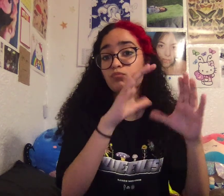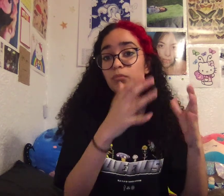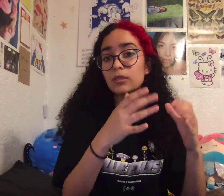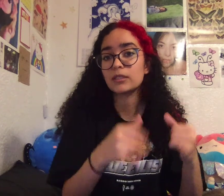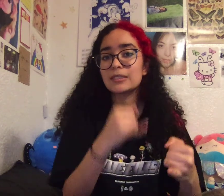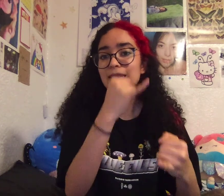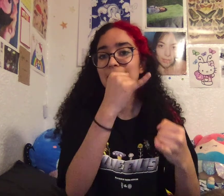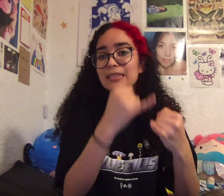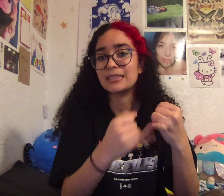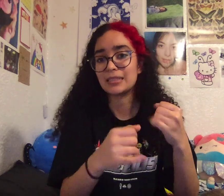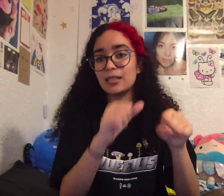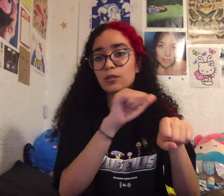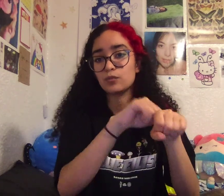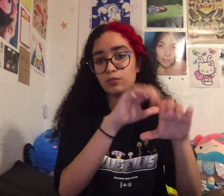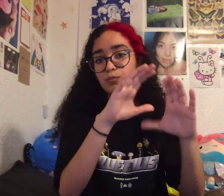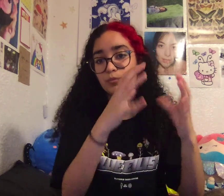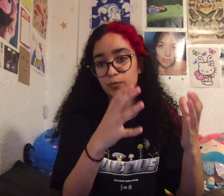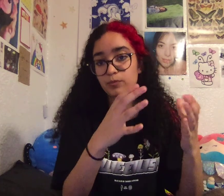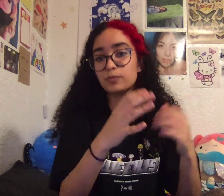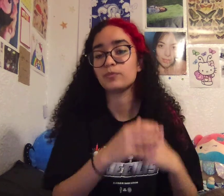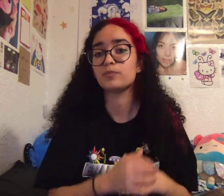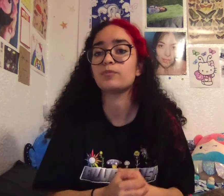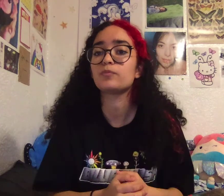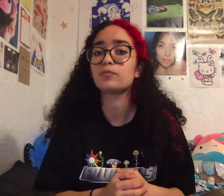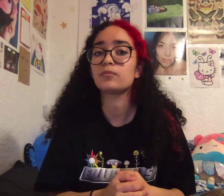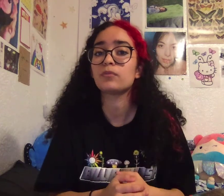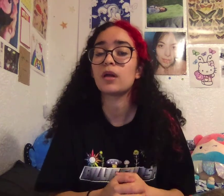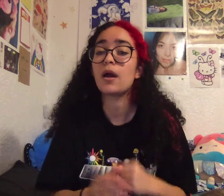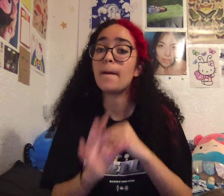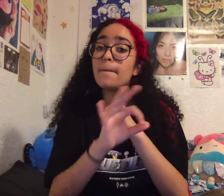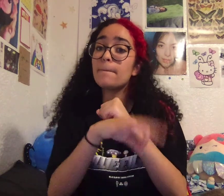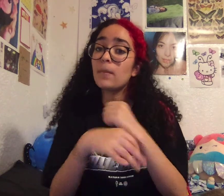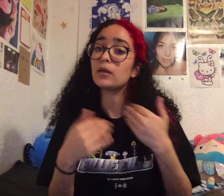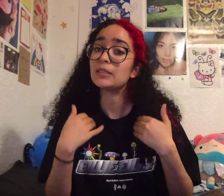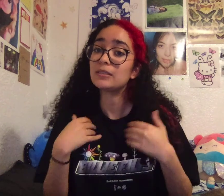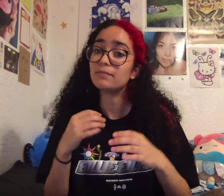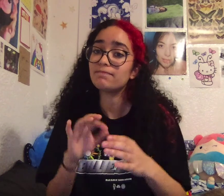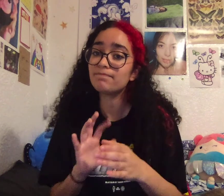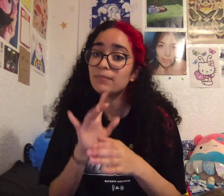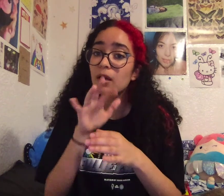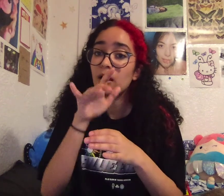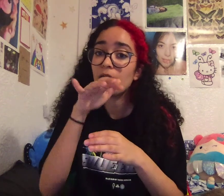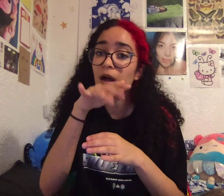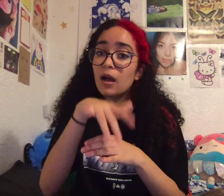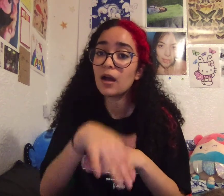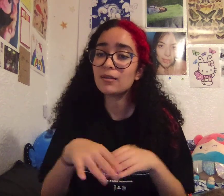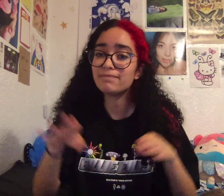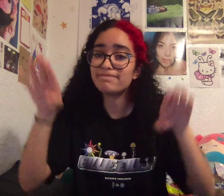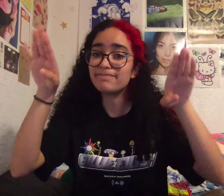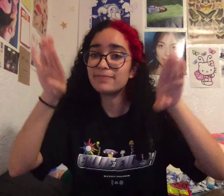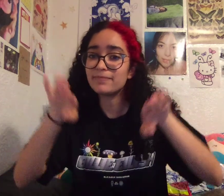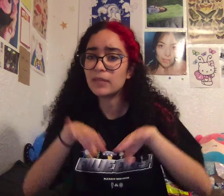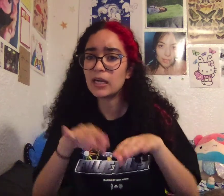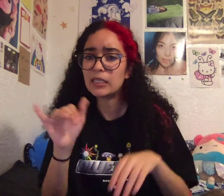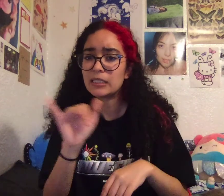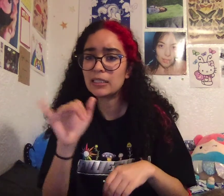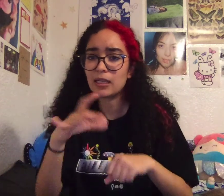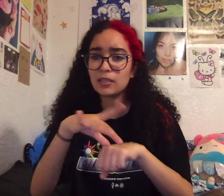rocky planets. Mars has volcanoes and valleys just like Earth. They're just sometimes much bigger. In fact,